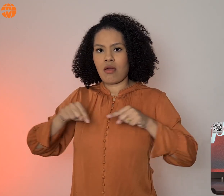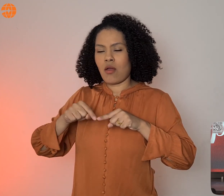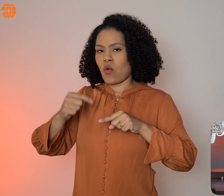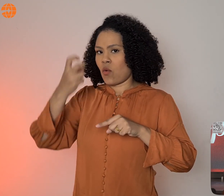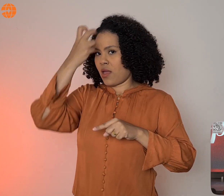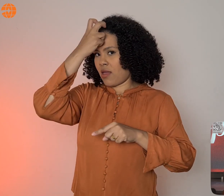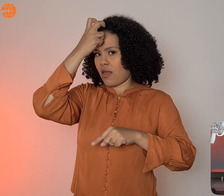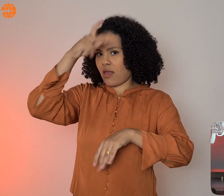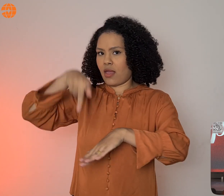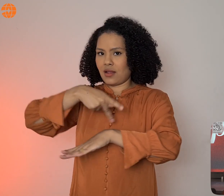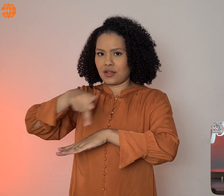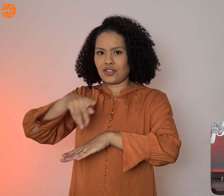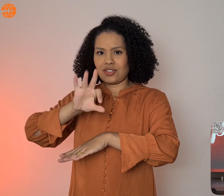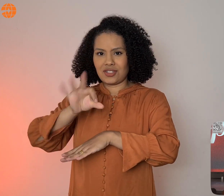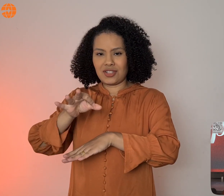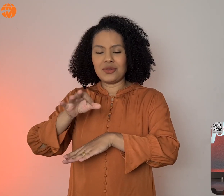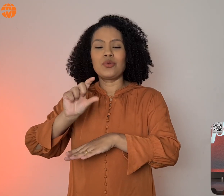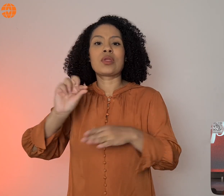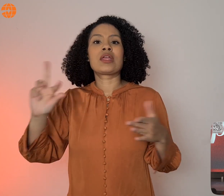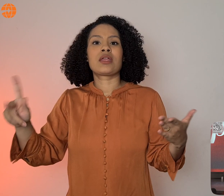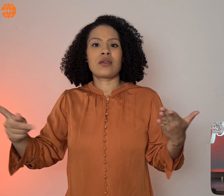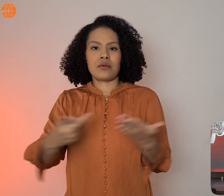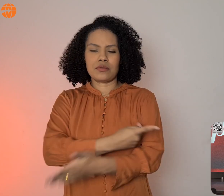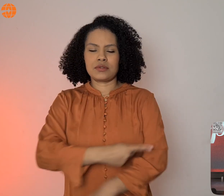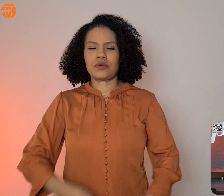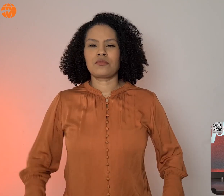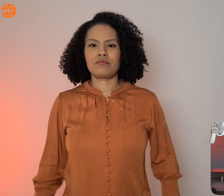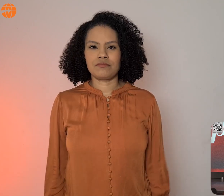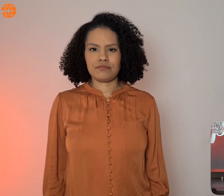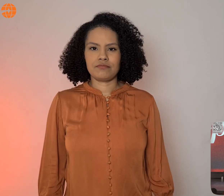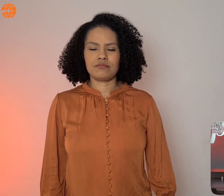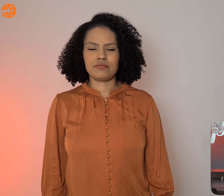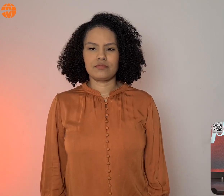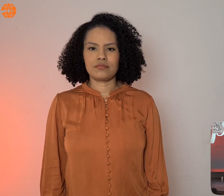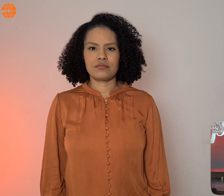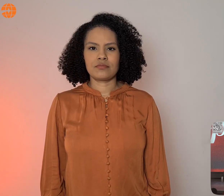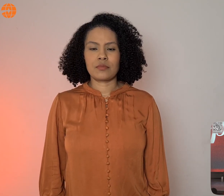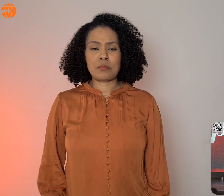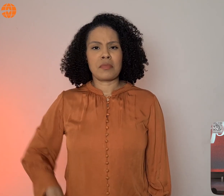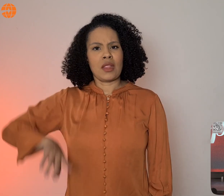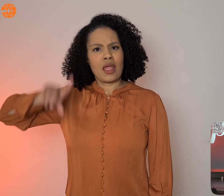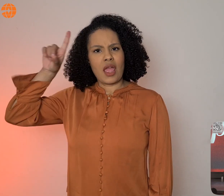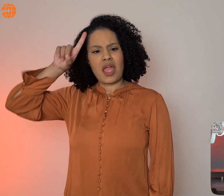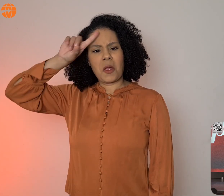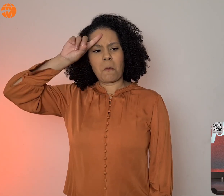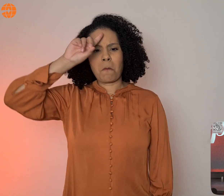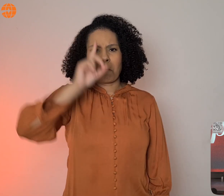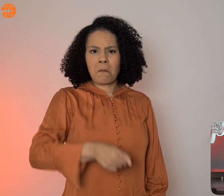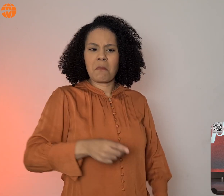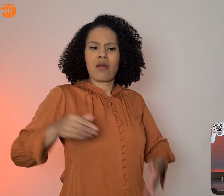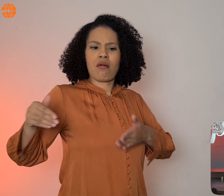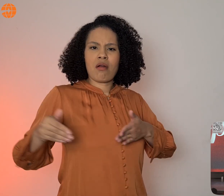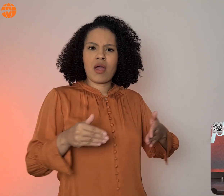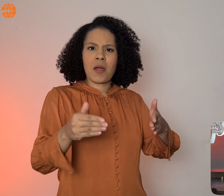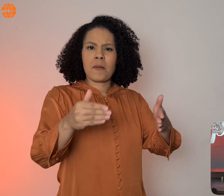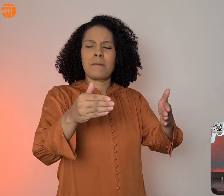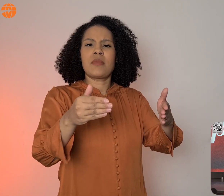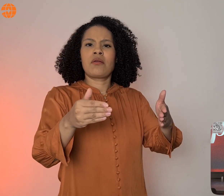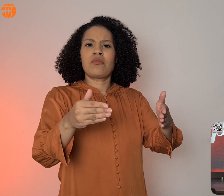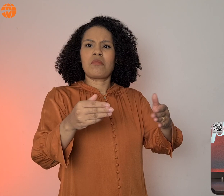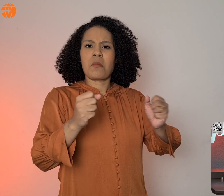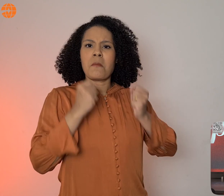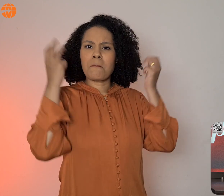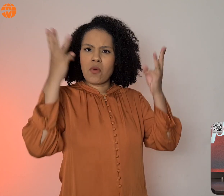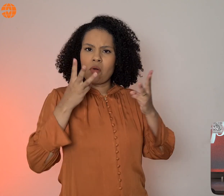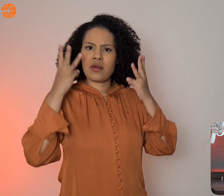verse 7. Olha aí o verso 7. He made known his ways to Moses, his acts to the people of Israel. Ele manifestou os seus